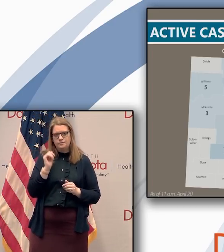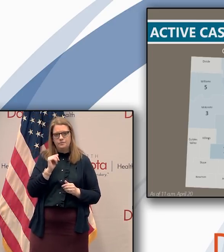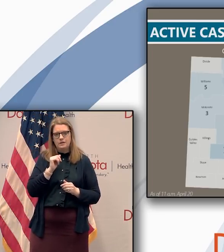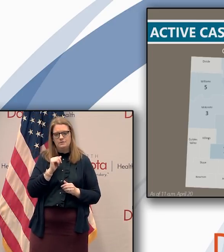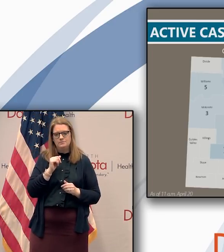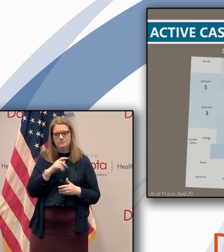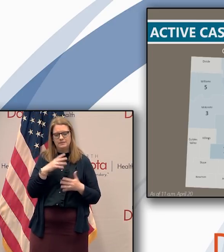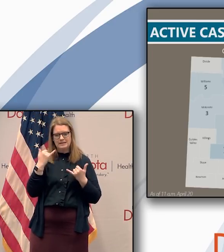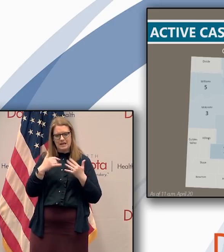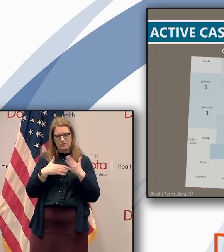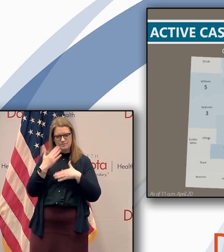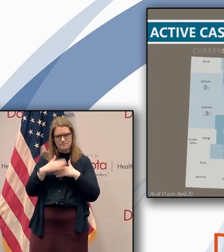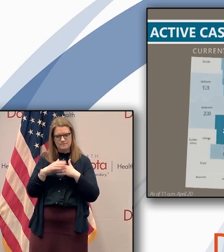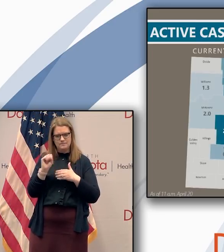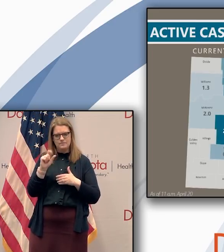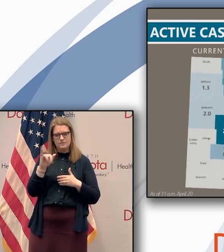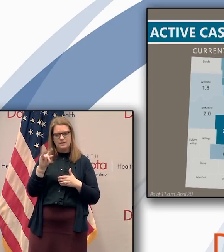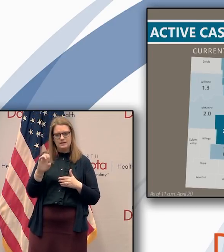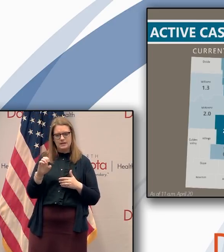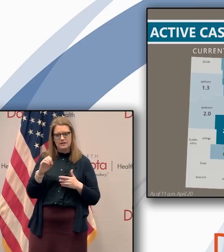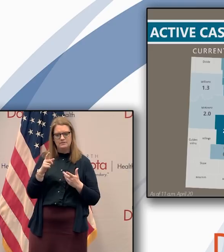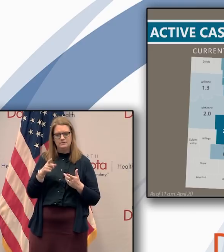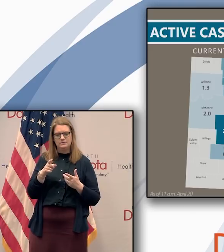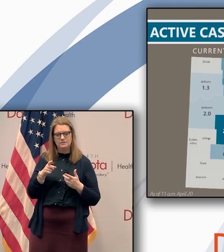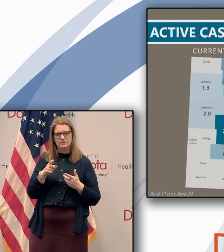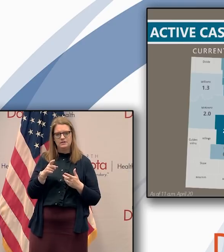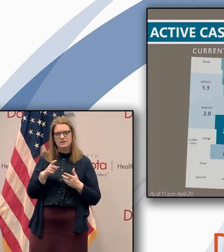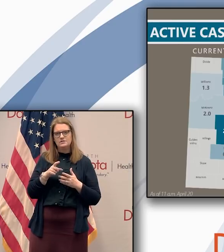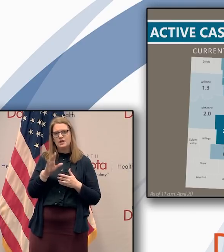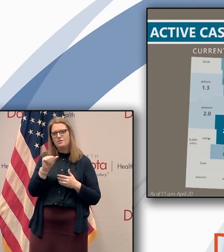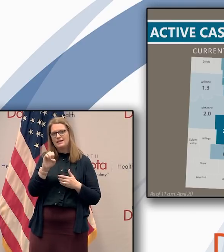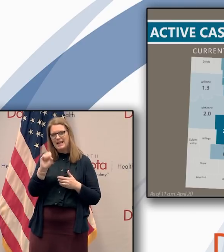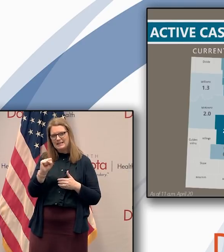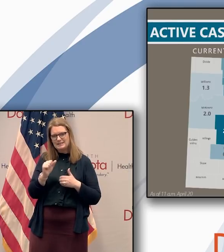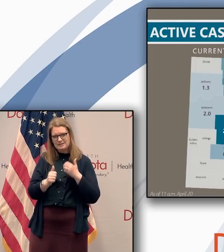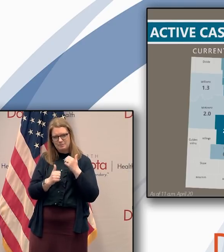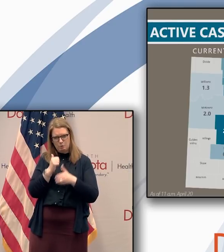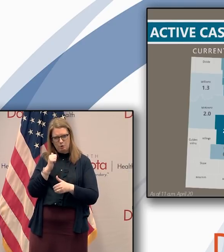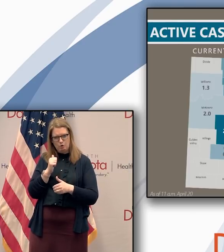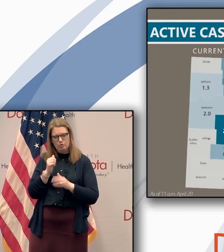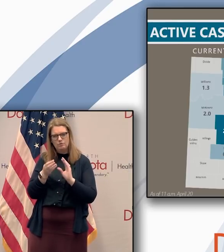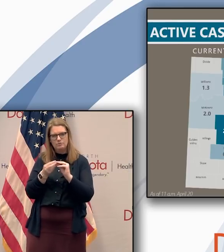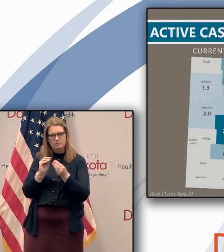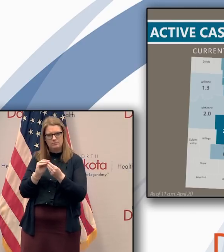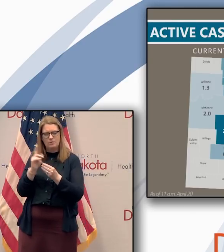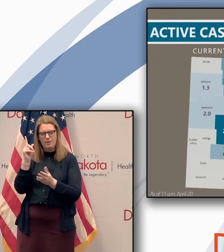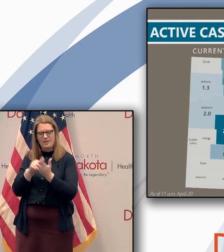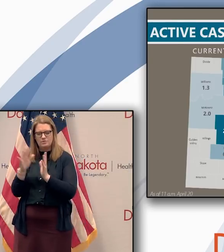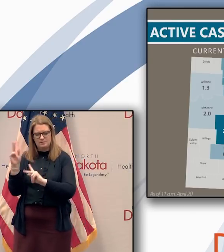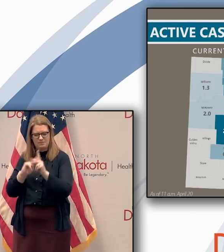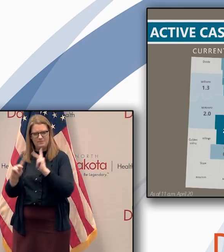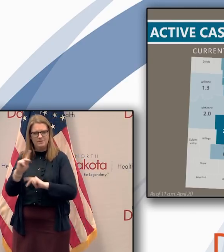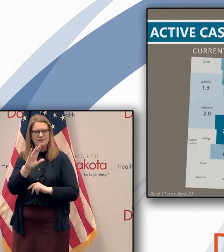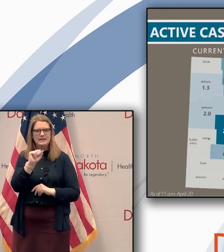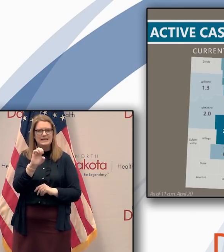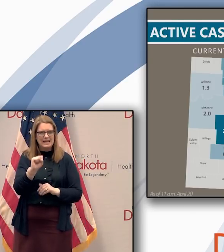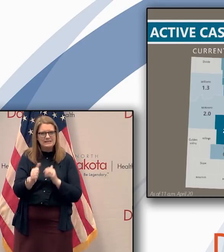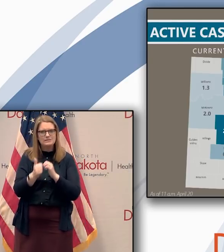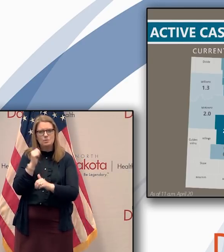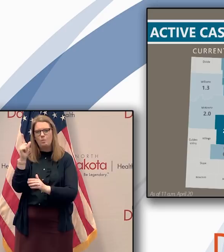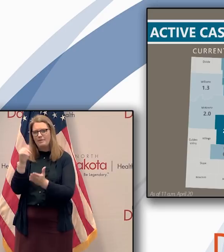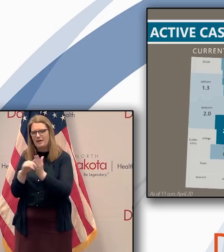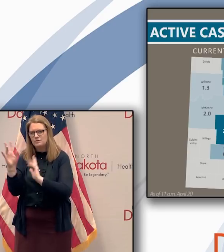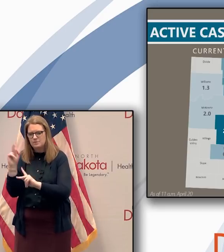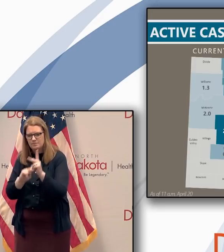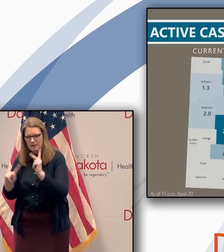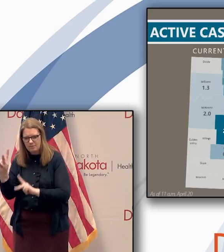When we take a look at the next slide, when we take active cases per capita, I again want to show this because we get away from just those absolute numbers, but